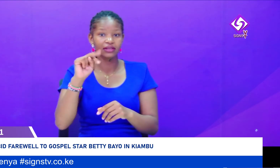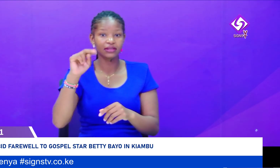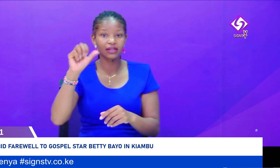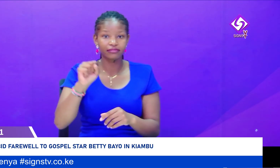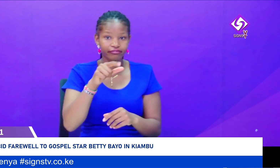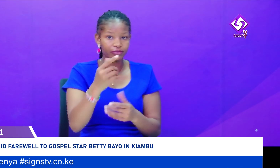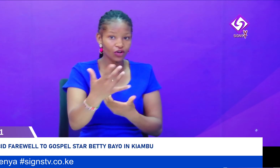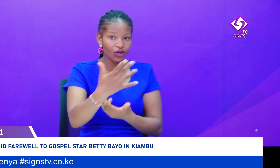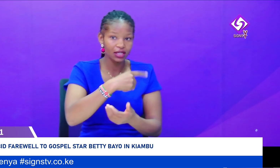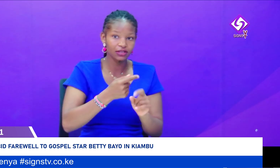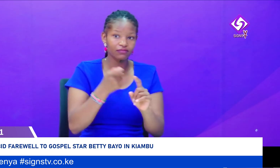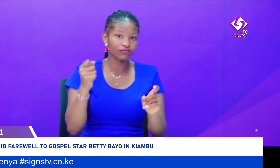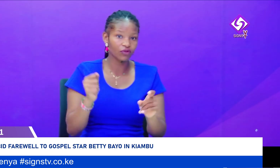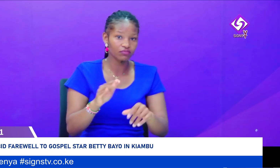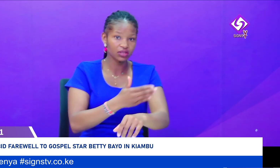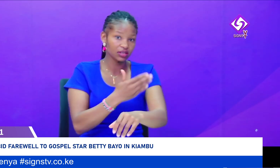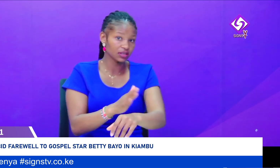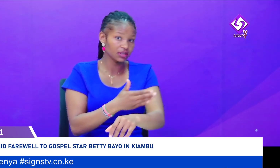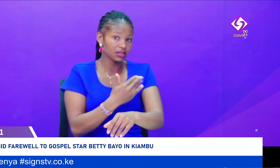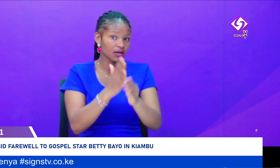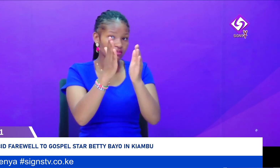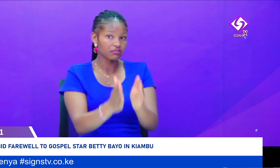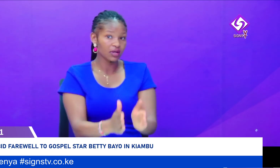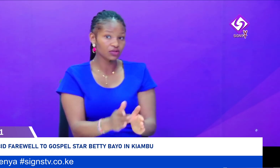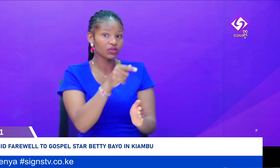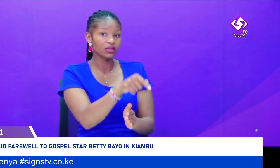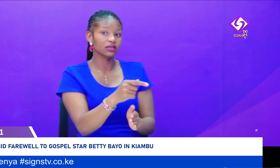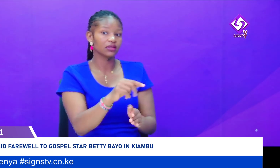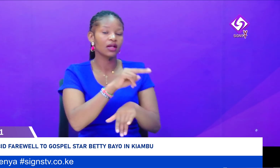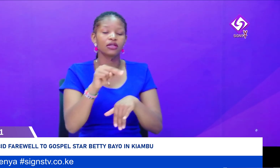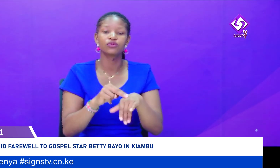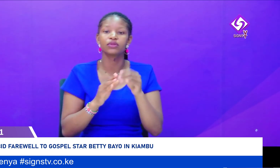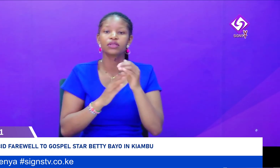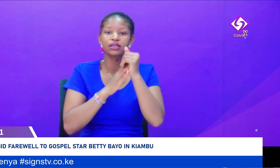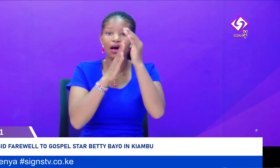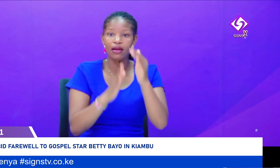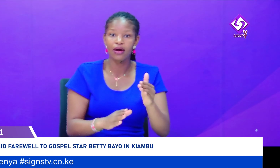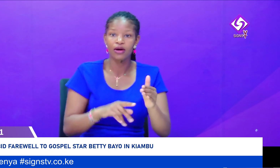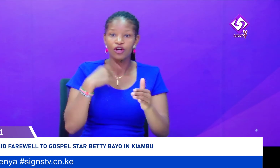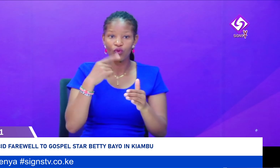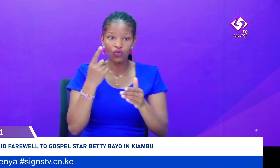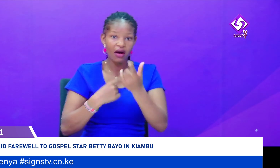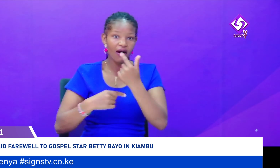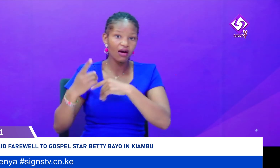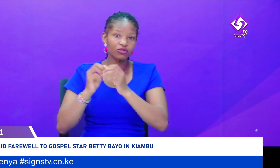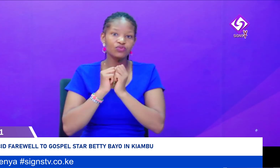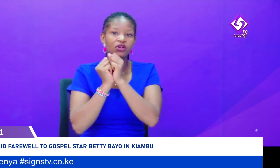and ministry of the singer, whose songs touched countless